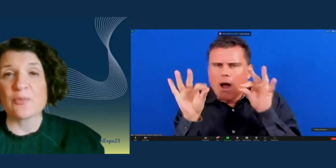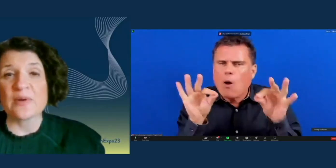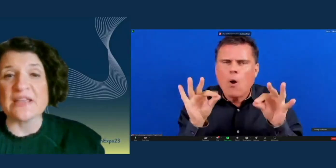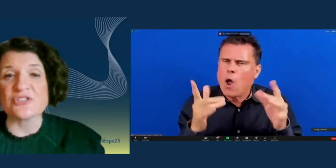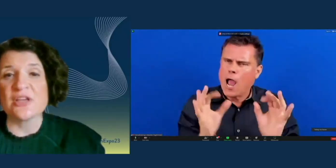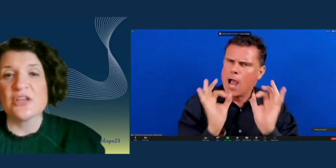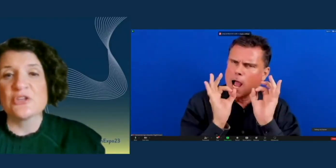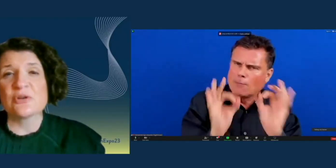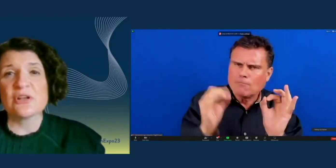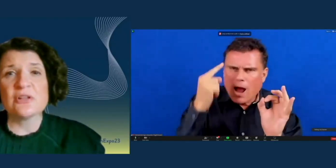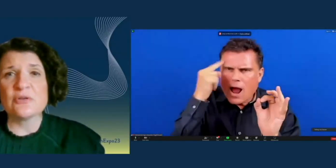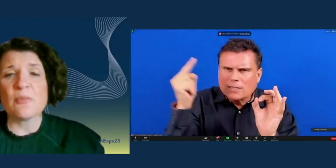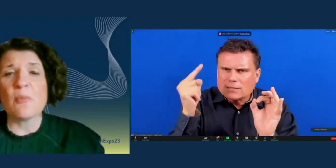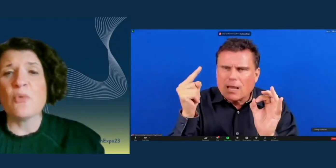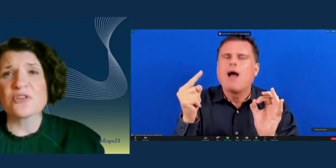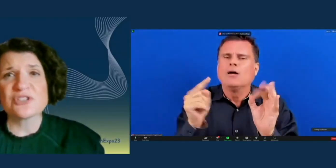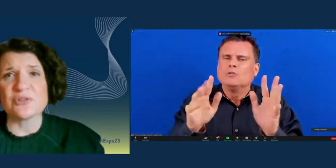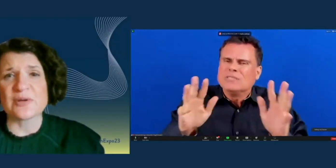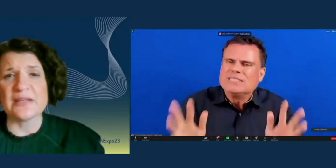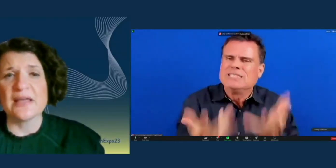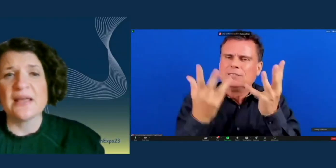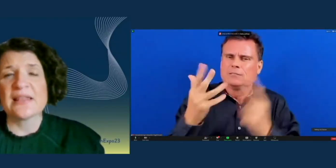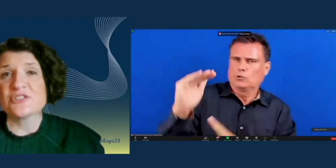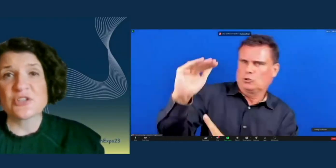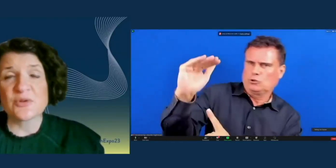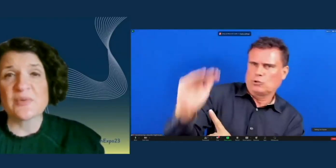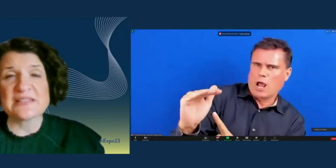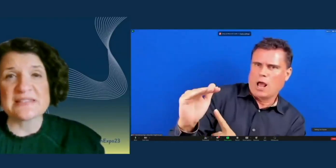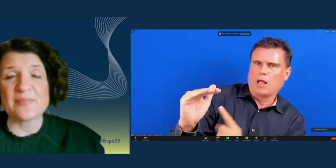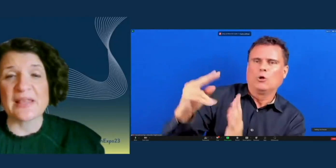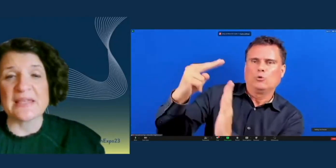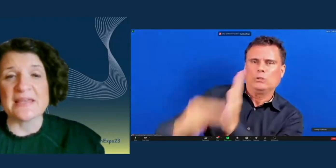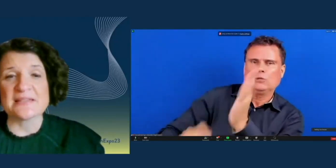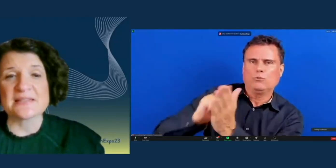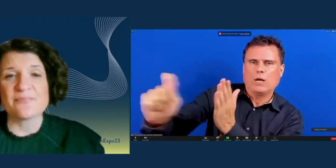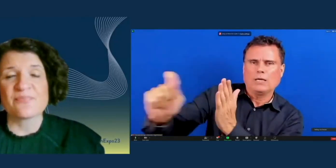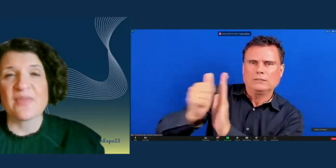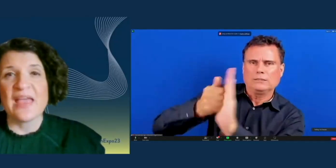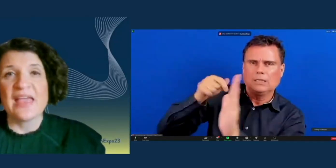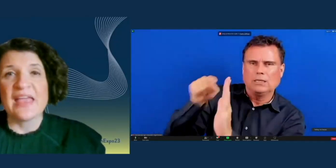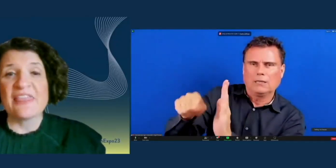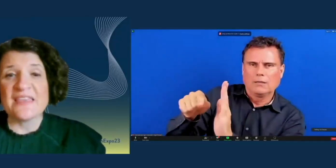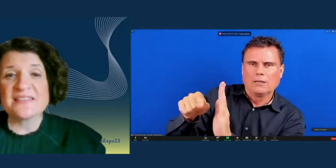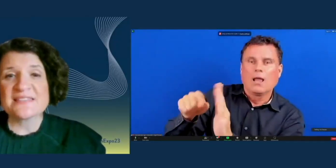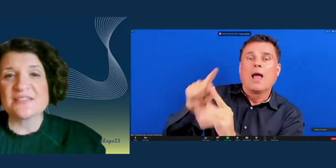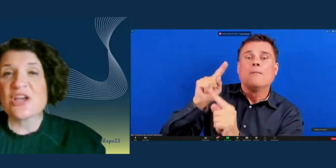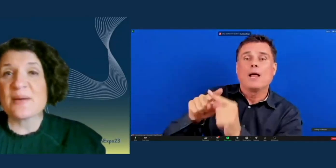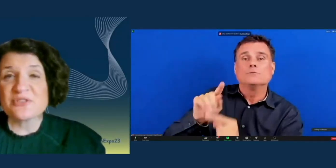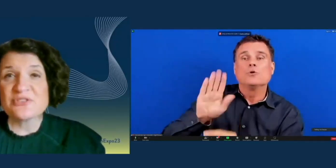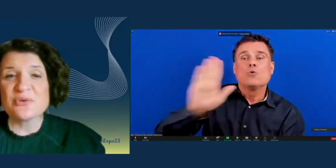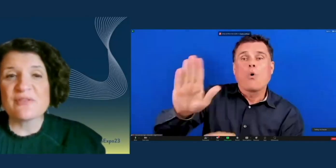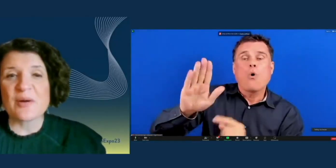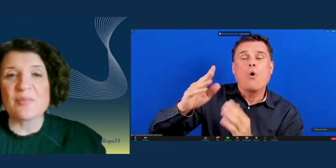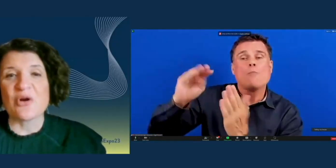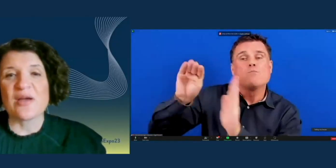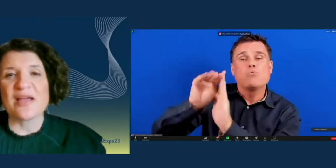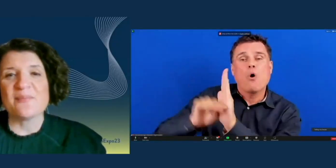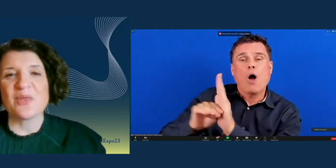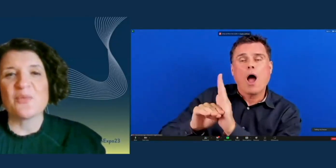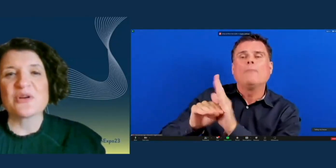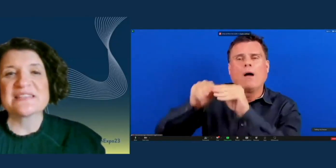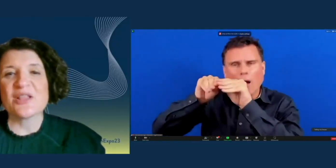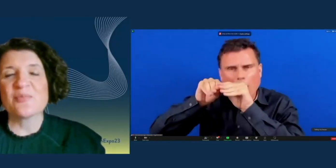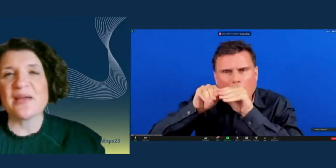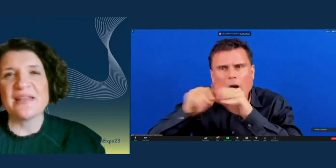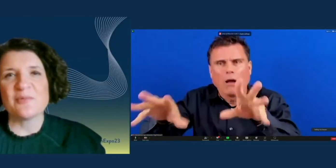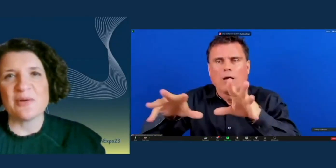programming reach to include more children, like children with disabilities. In this chapter 2 of our program,